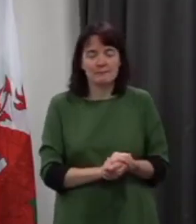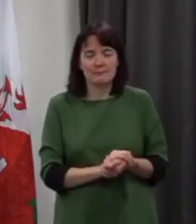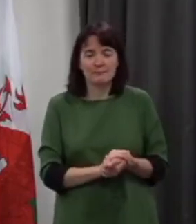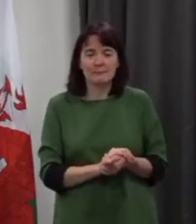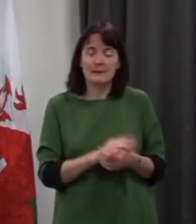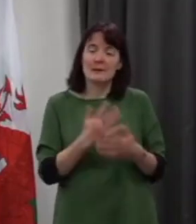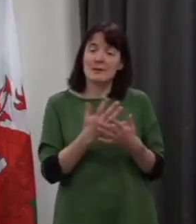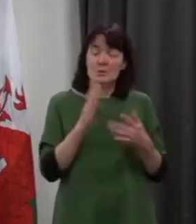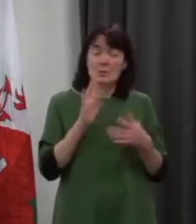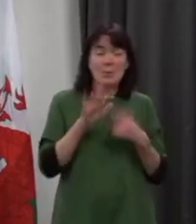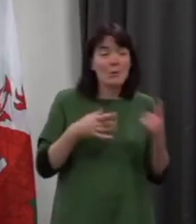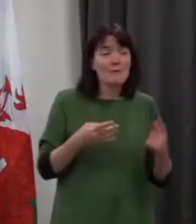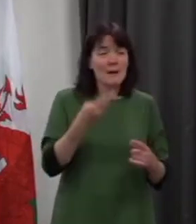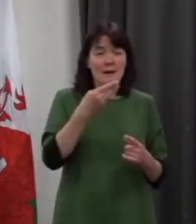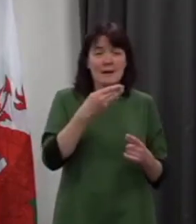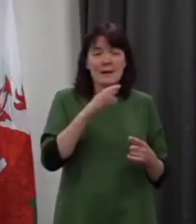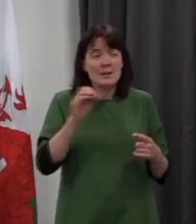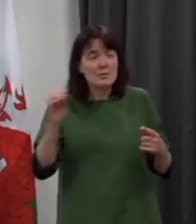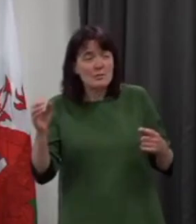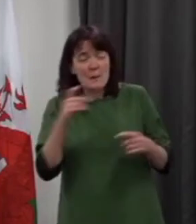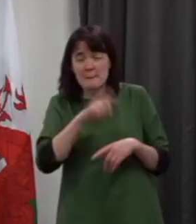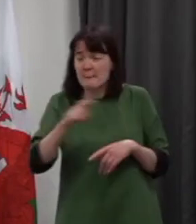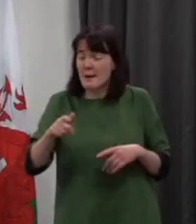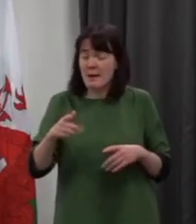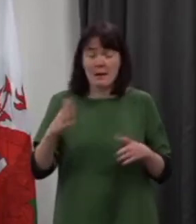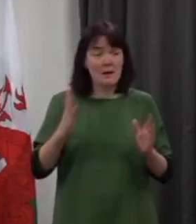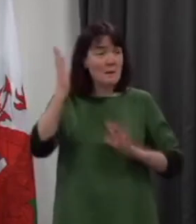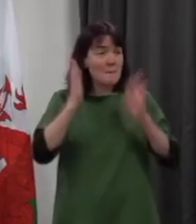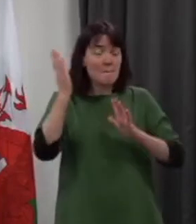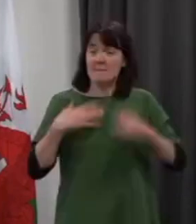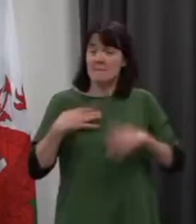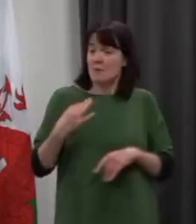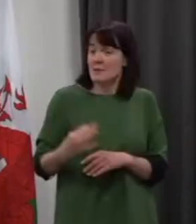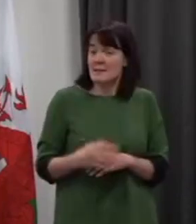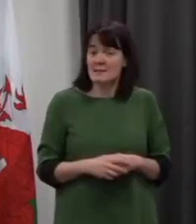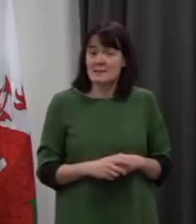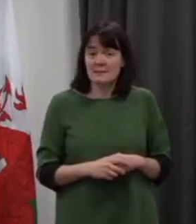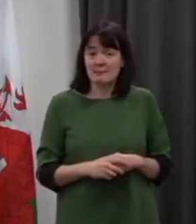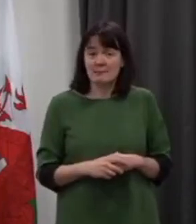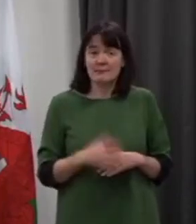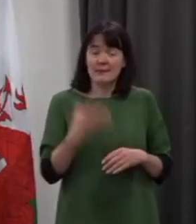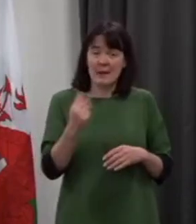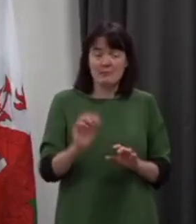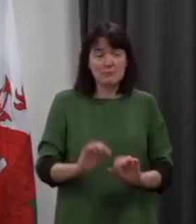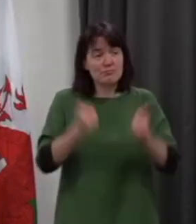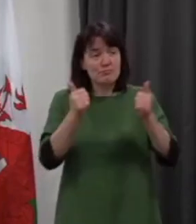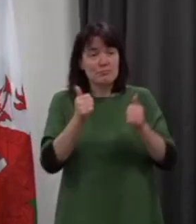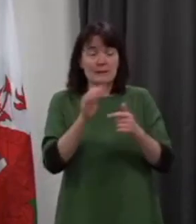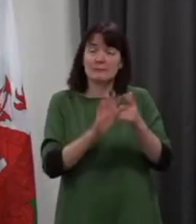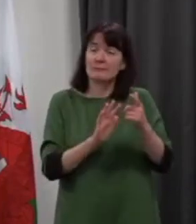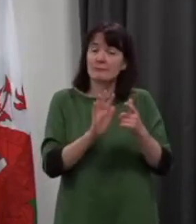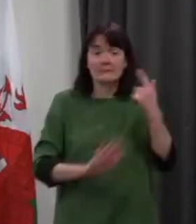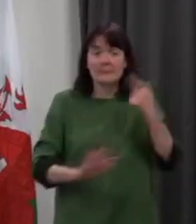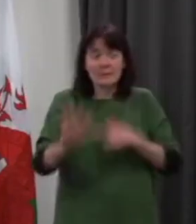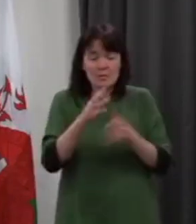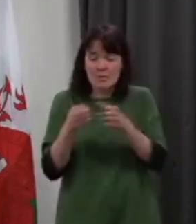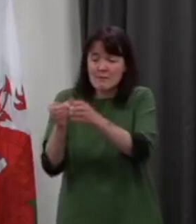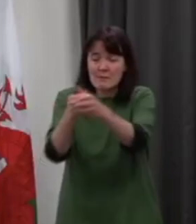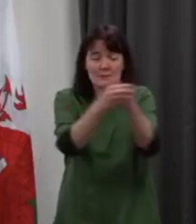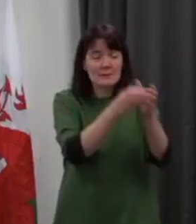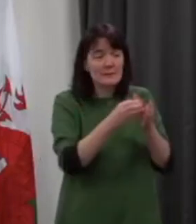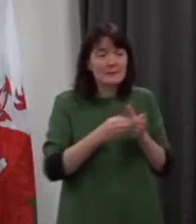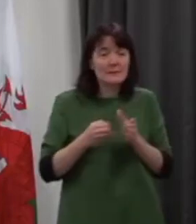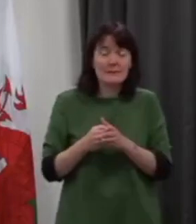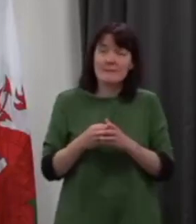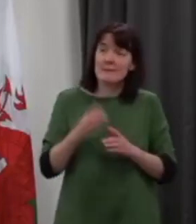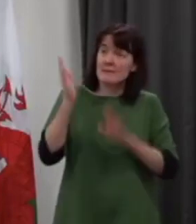people volunteering. Because of that, we have good national structures in place to enable people to volunteer through the